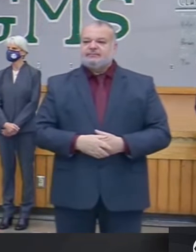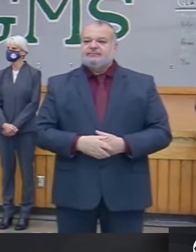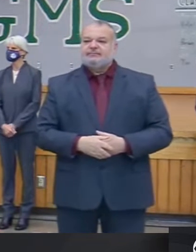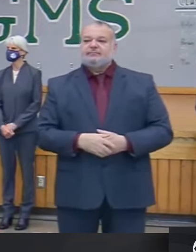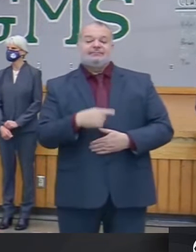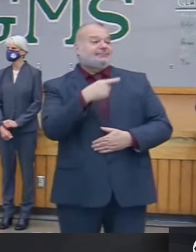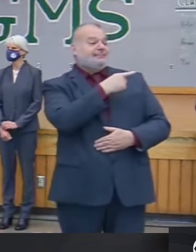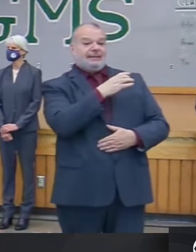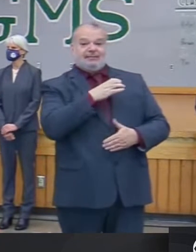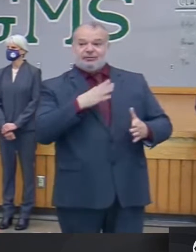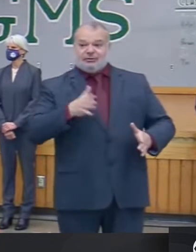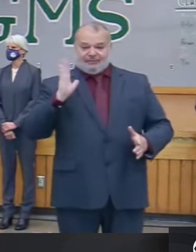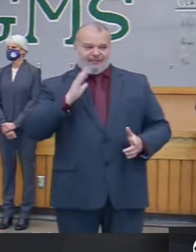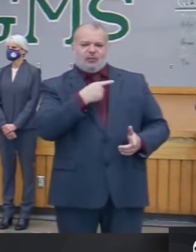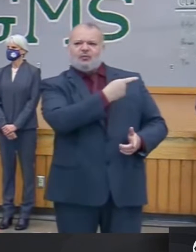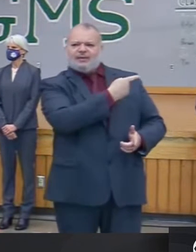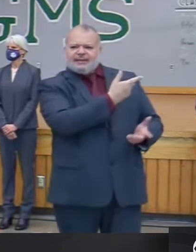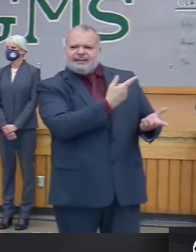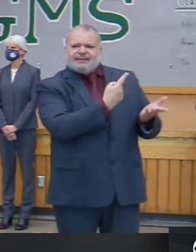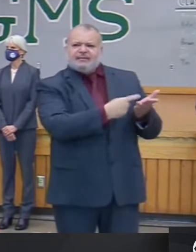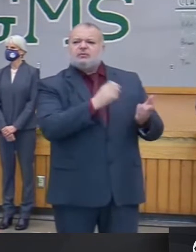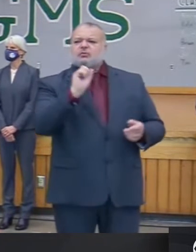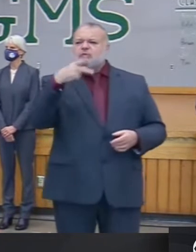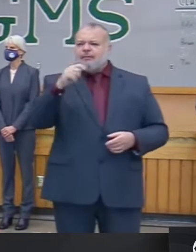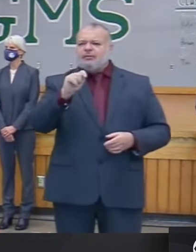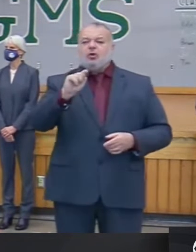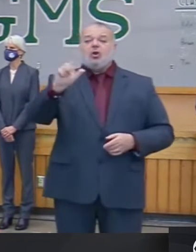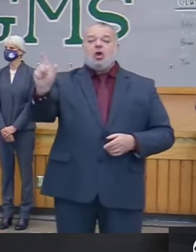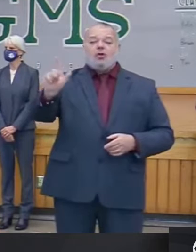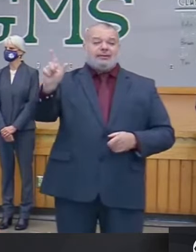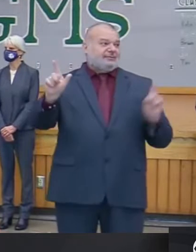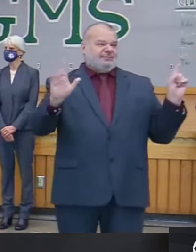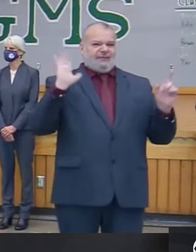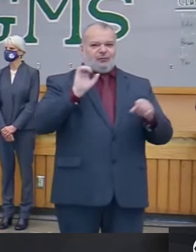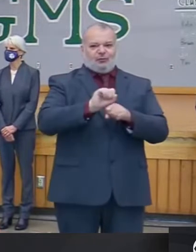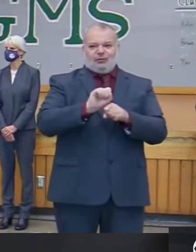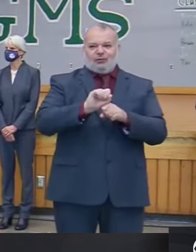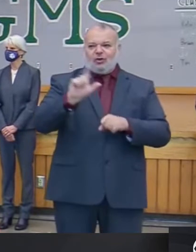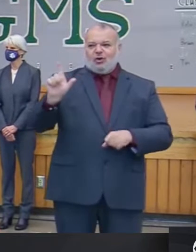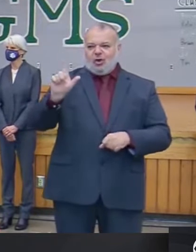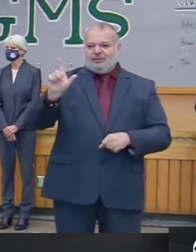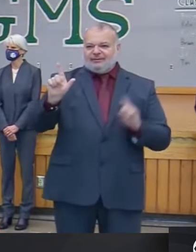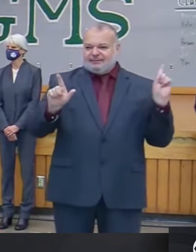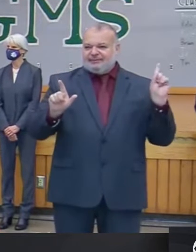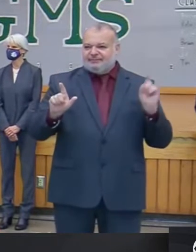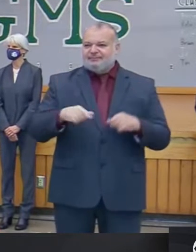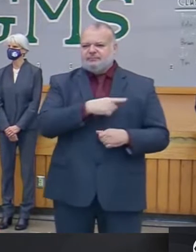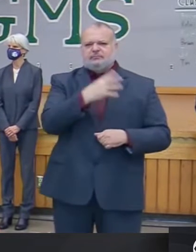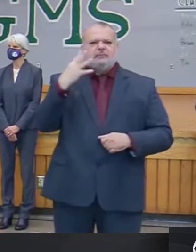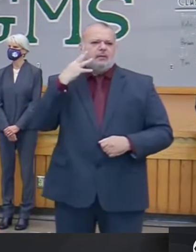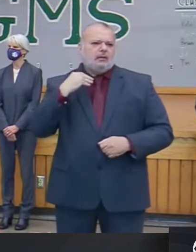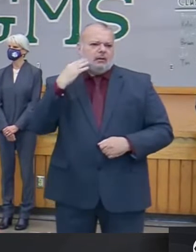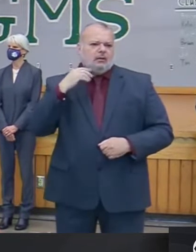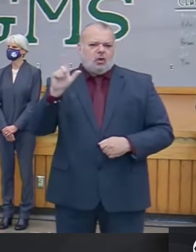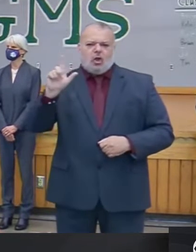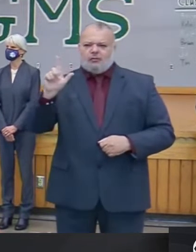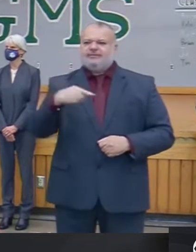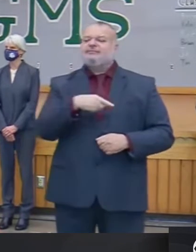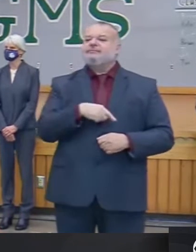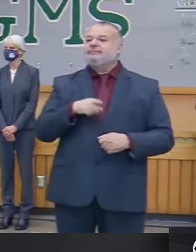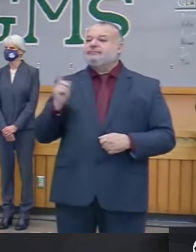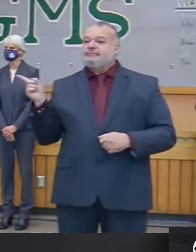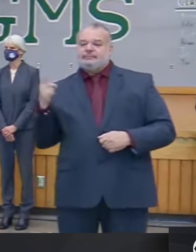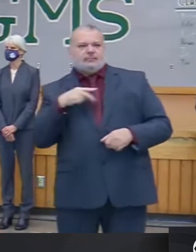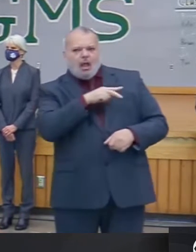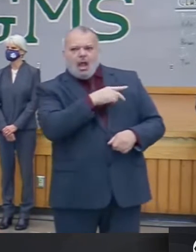and in Lawrence, has some very direct experience with. Our administration will commit up to $25 million in grants